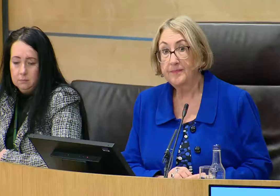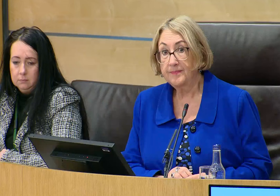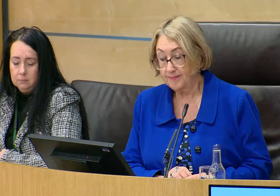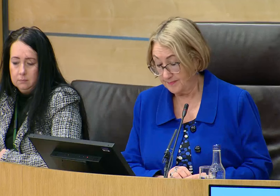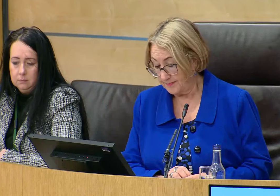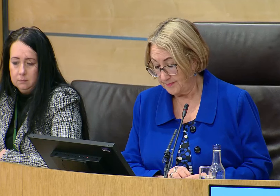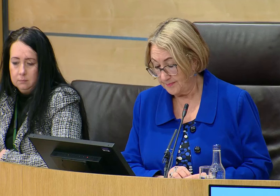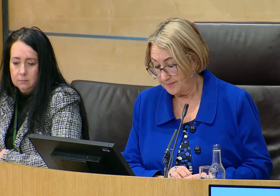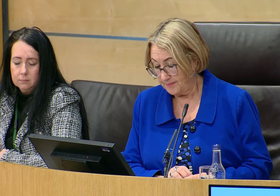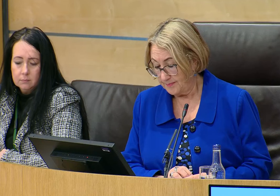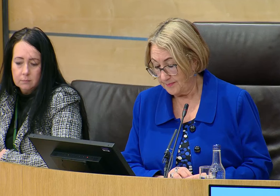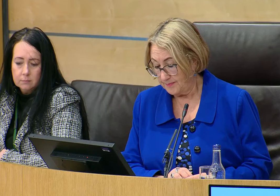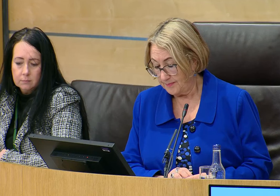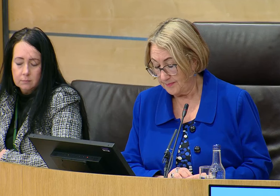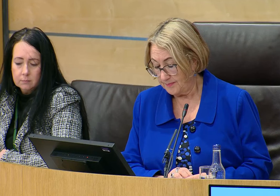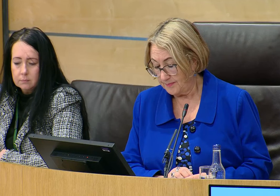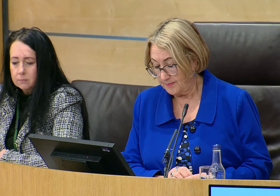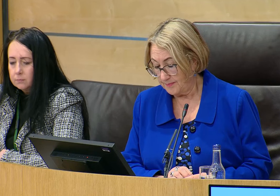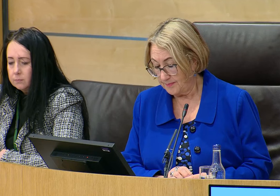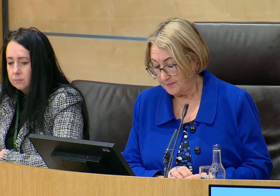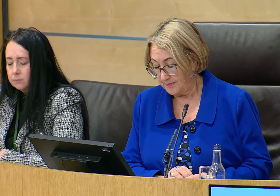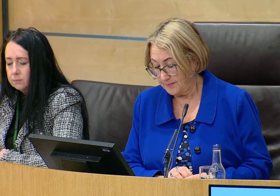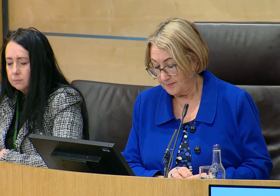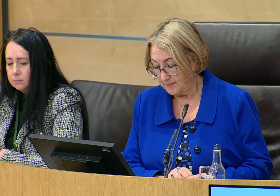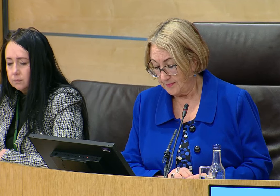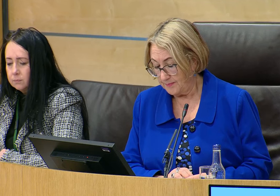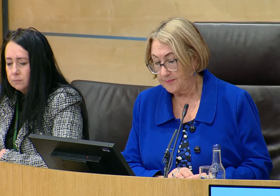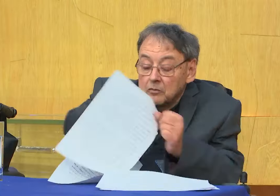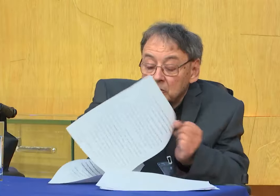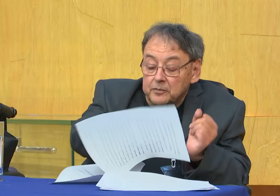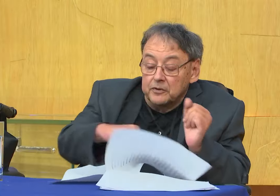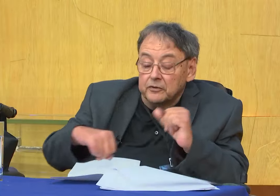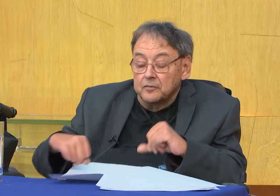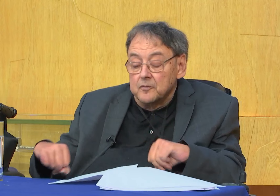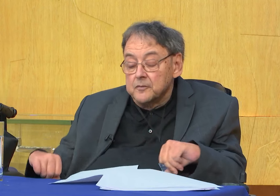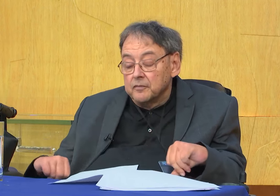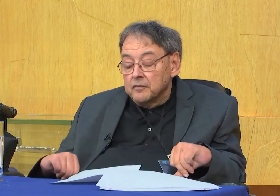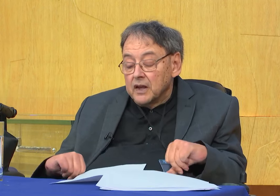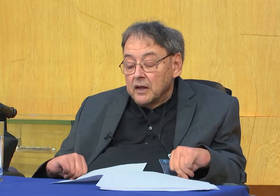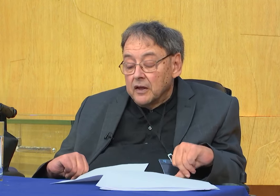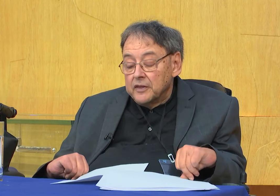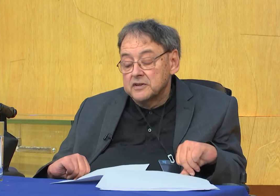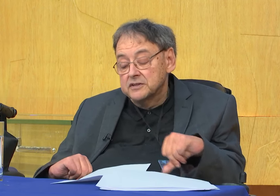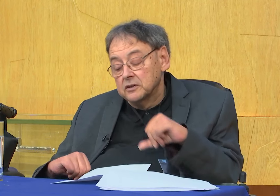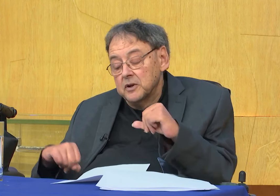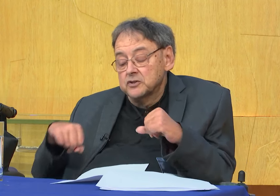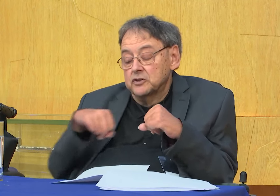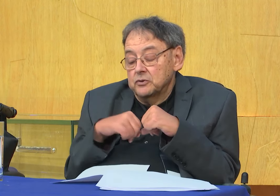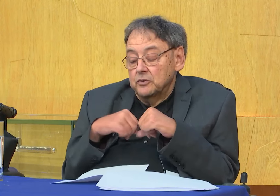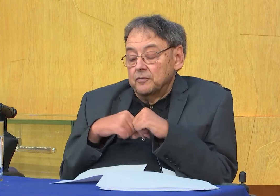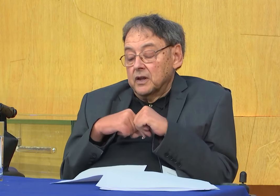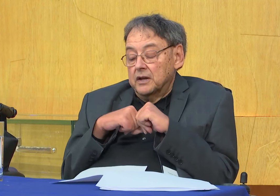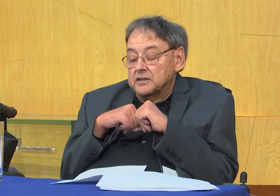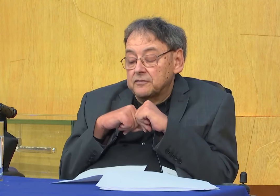development, but it has done so because of the strength of our movement. There is still much to